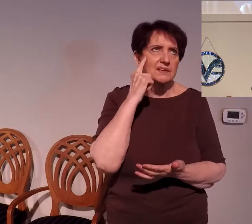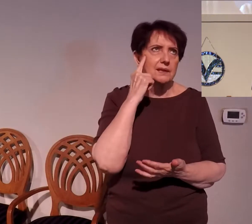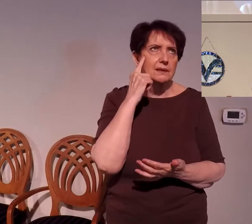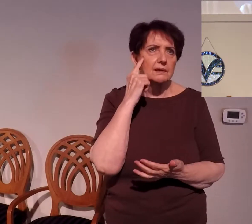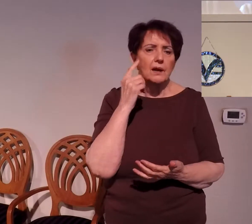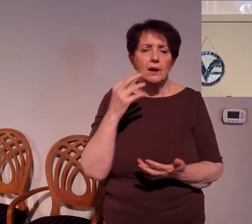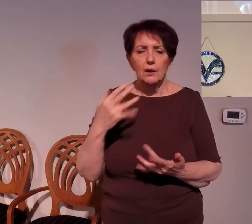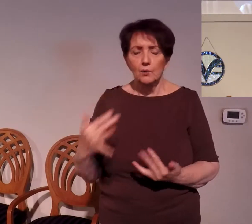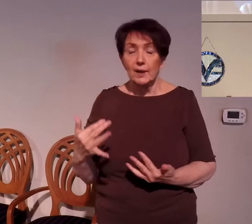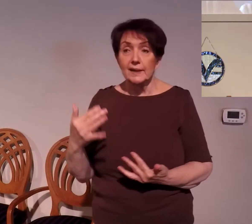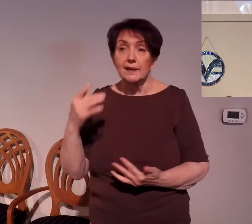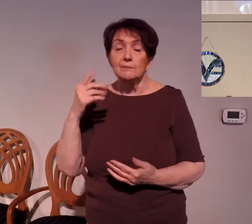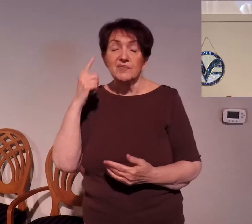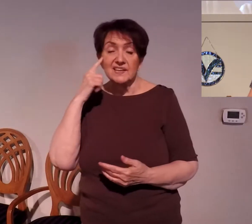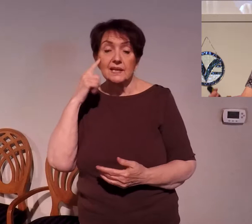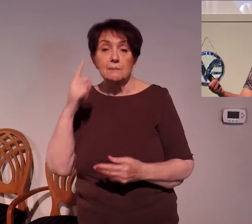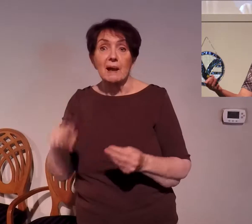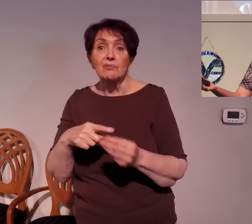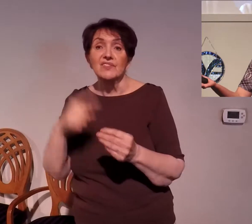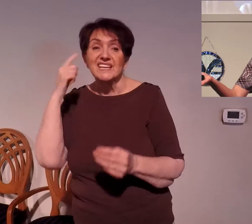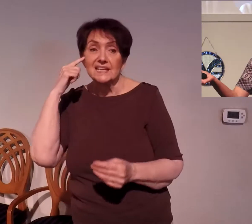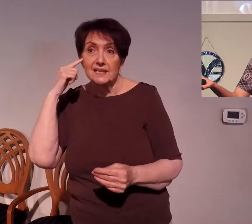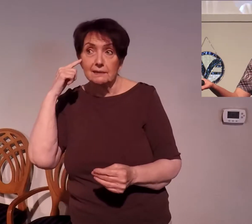Now I'm thinking about thinking.